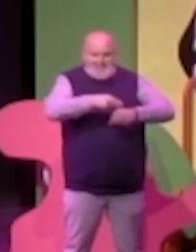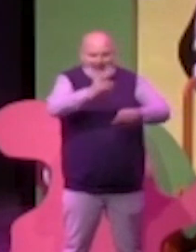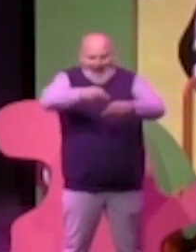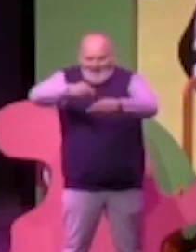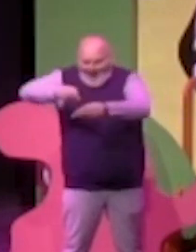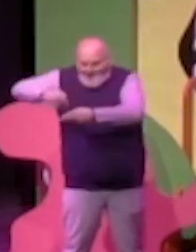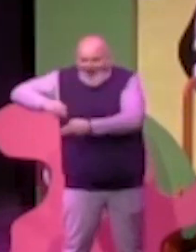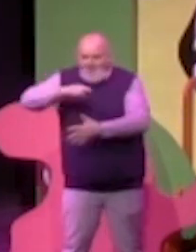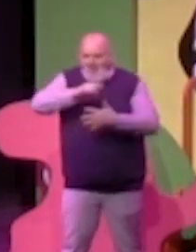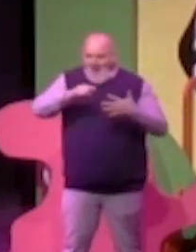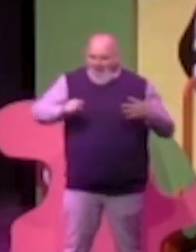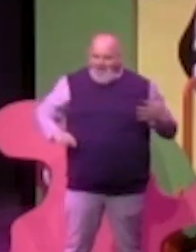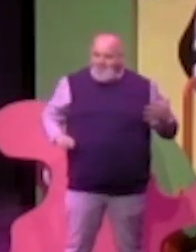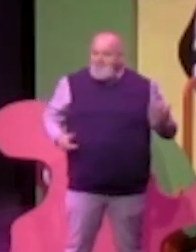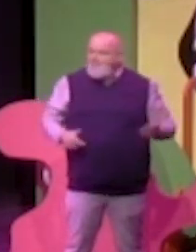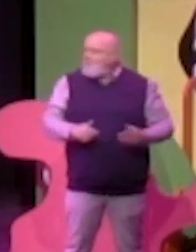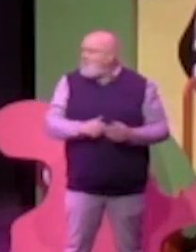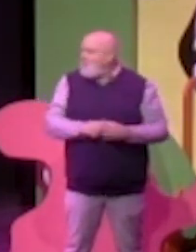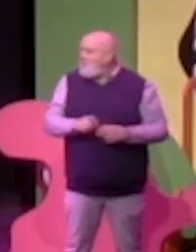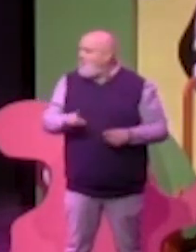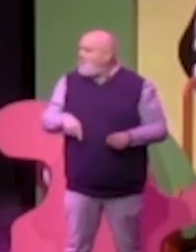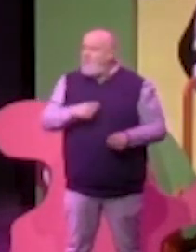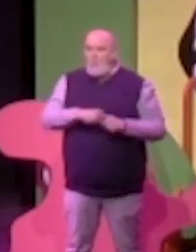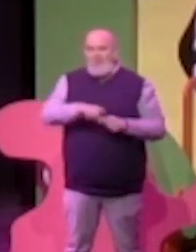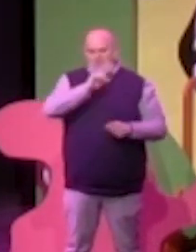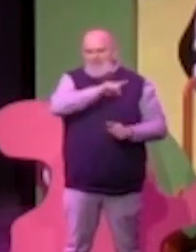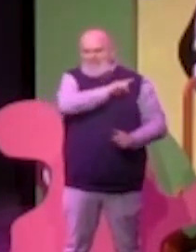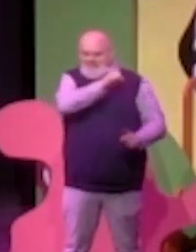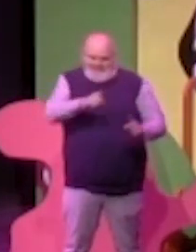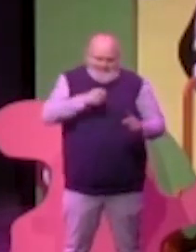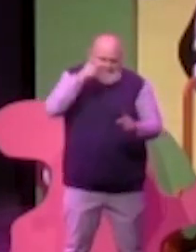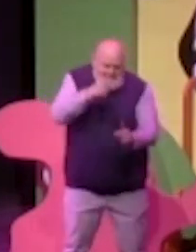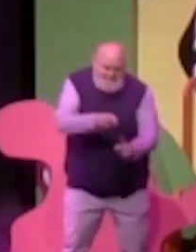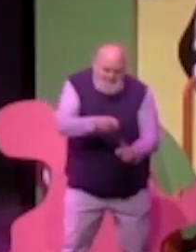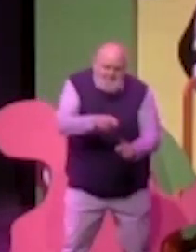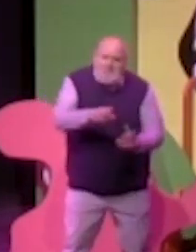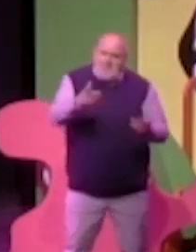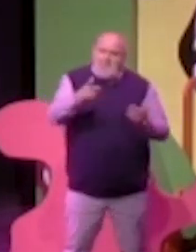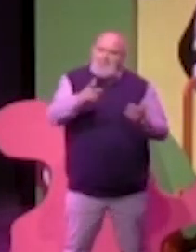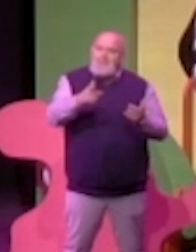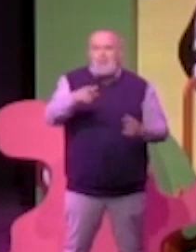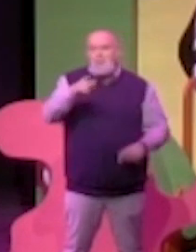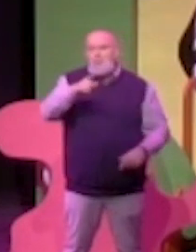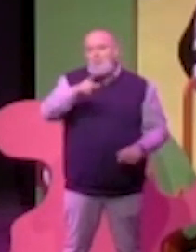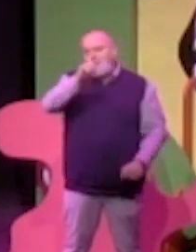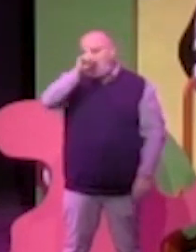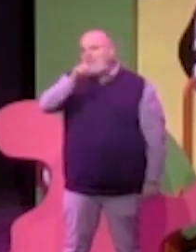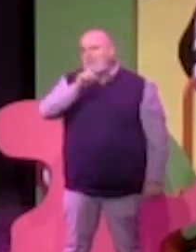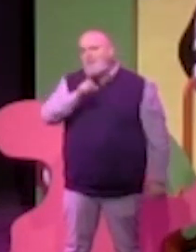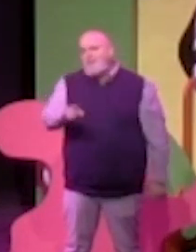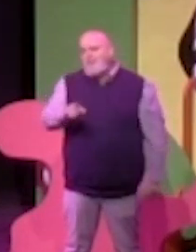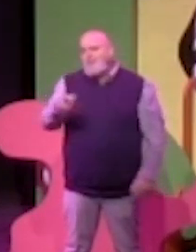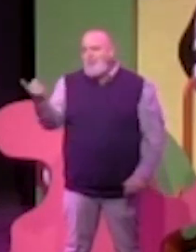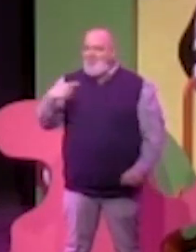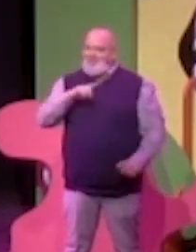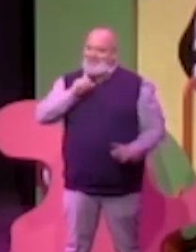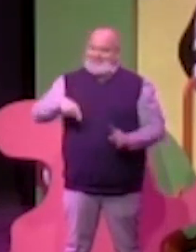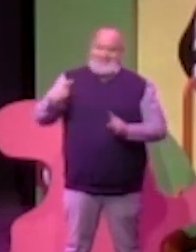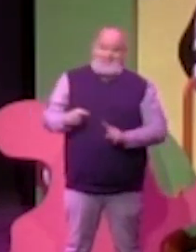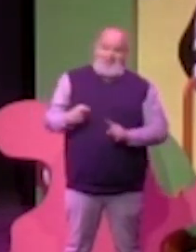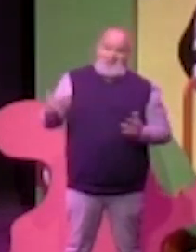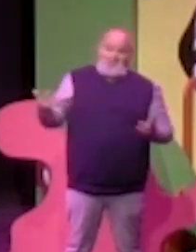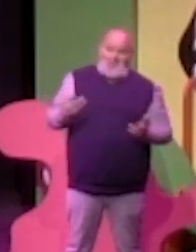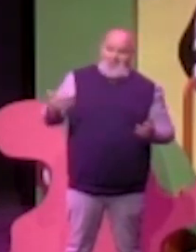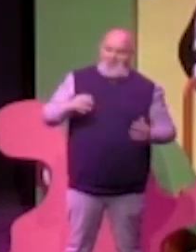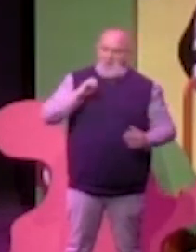you know, all that kind of stuff. But when you get down to it, I think absolutely what this is about is actually